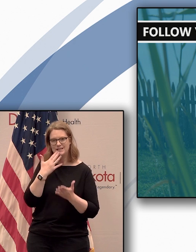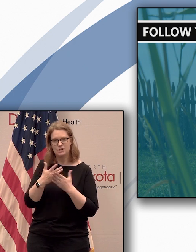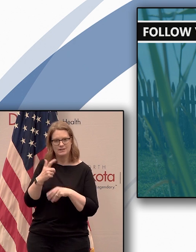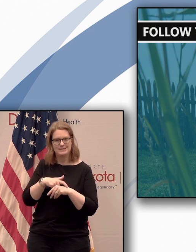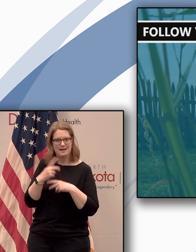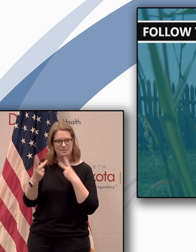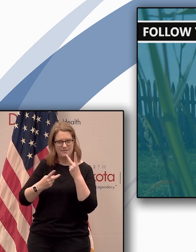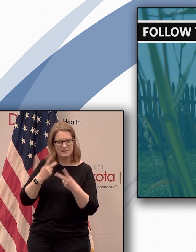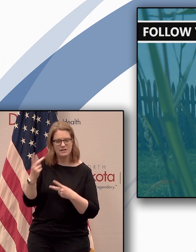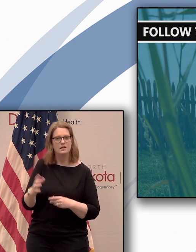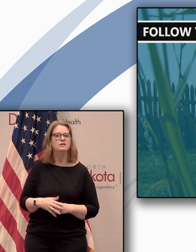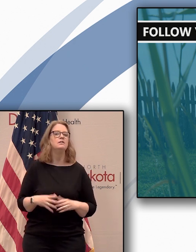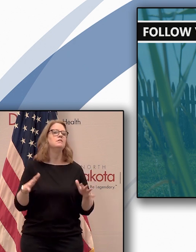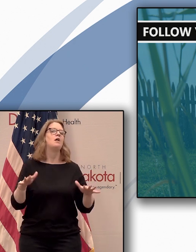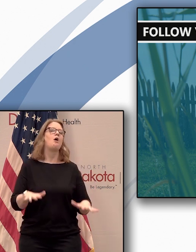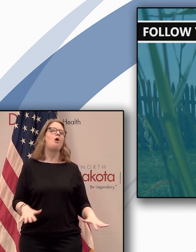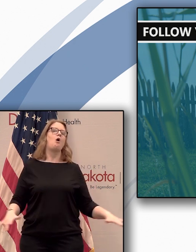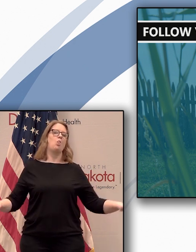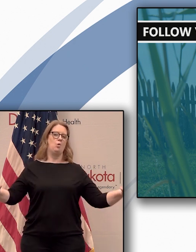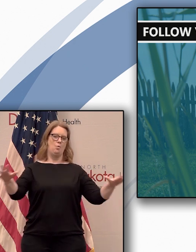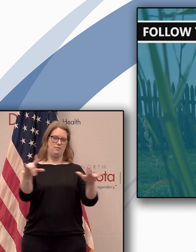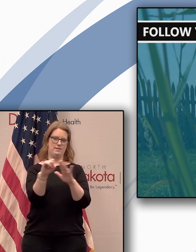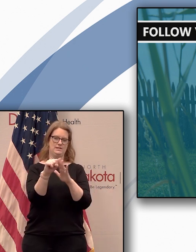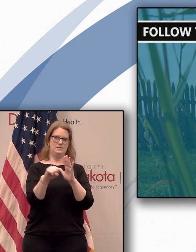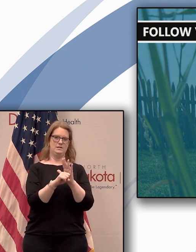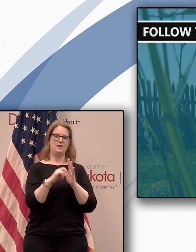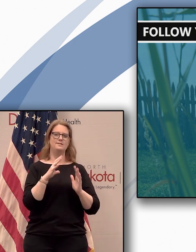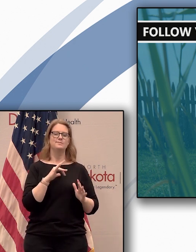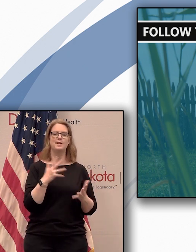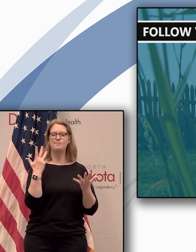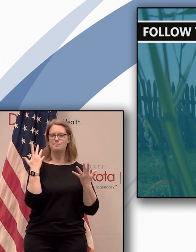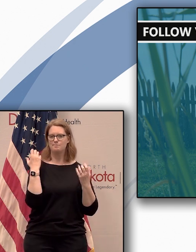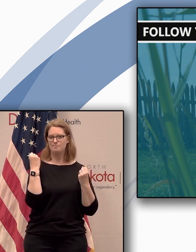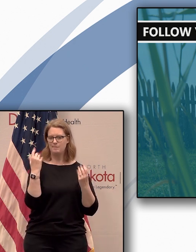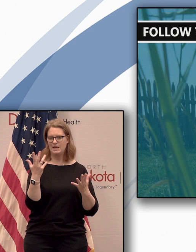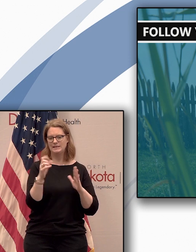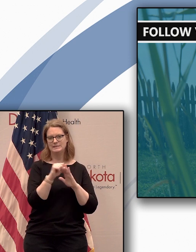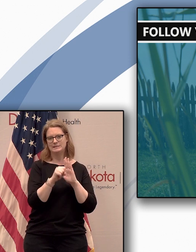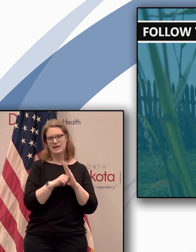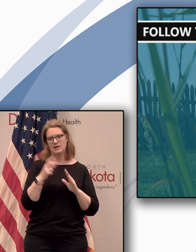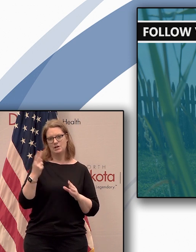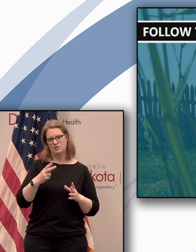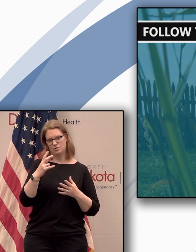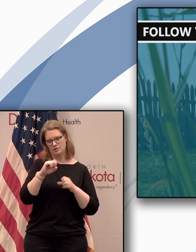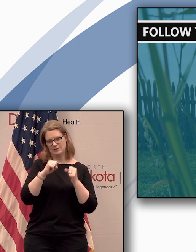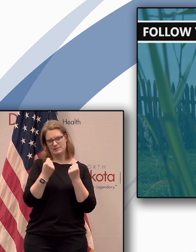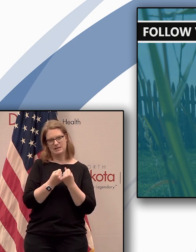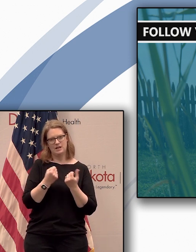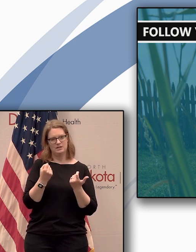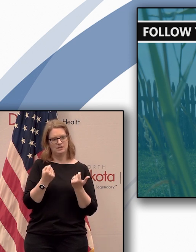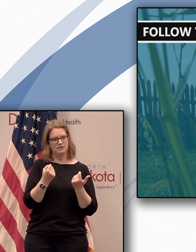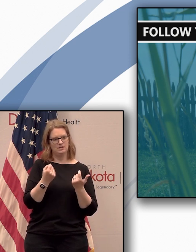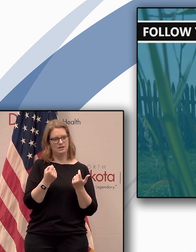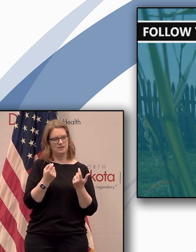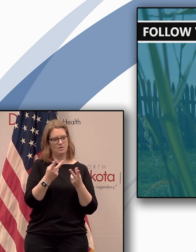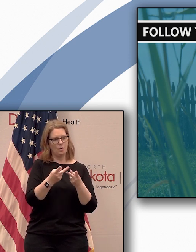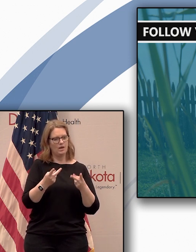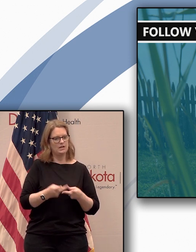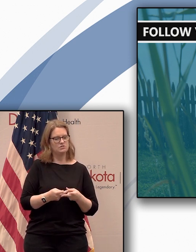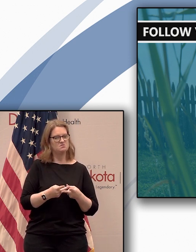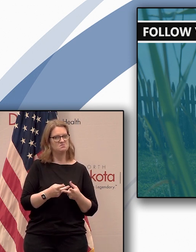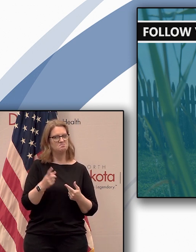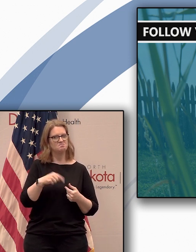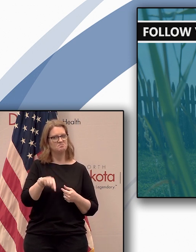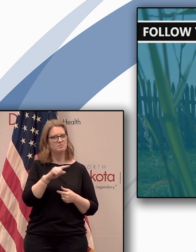have across the state many incredible State Historical Society locations, and most of those state historical sites will